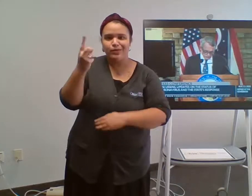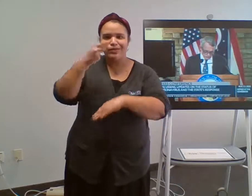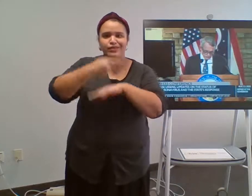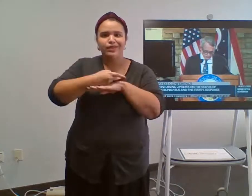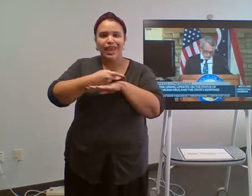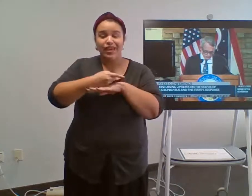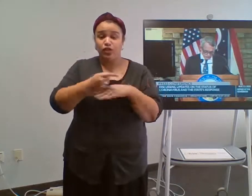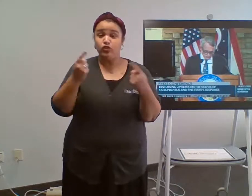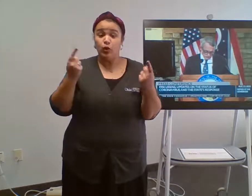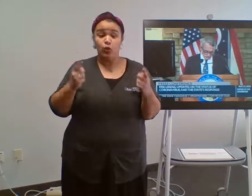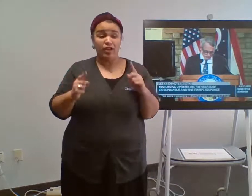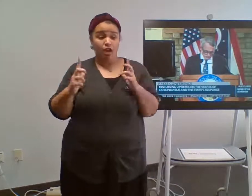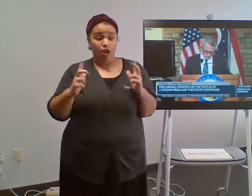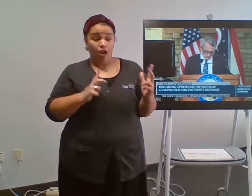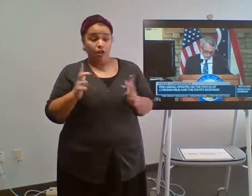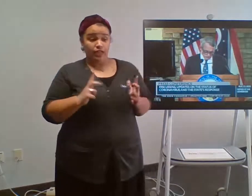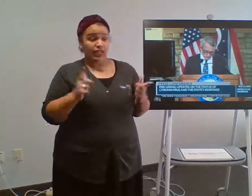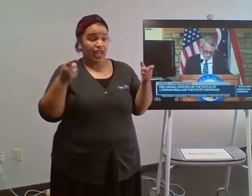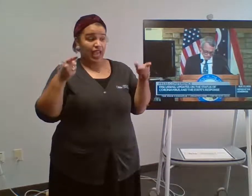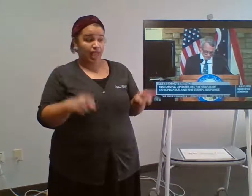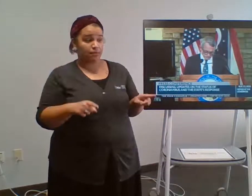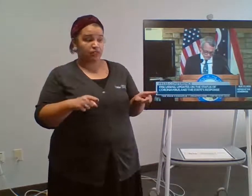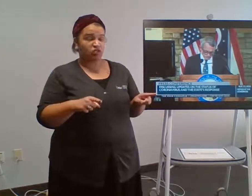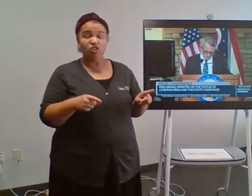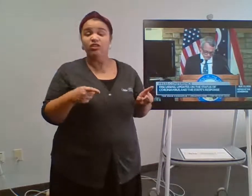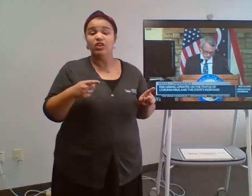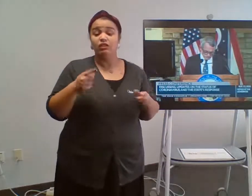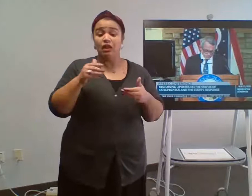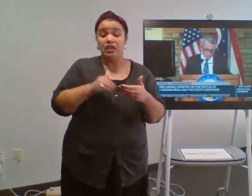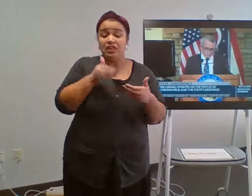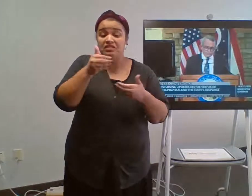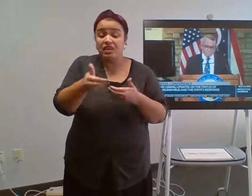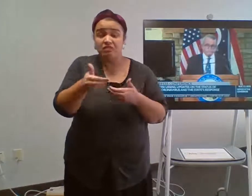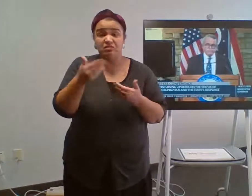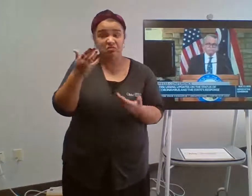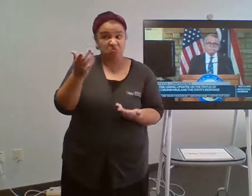holiday like that? Is a stay-at-home order any possibilities?